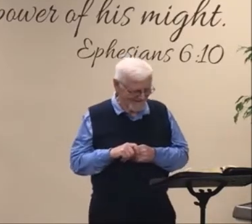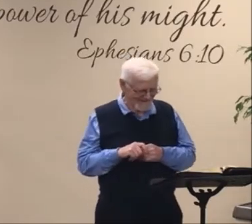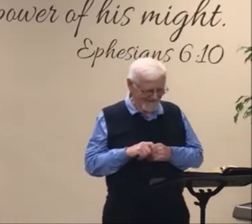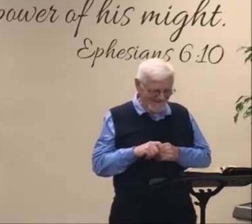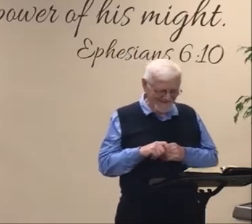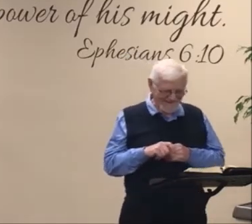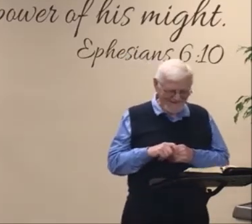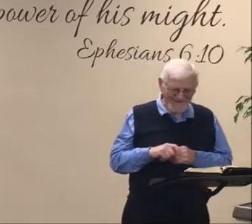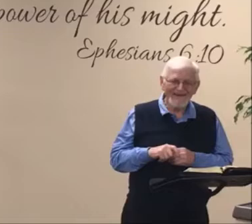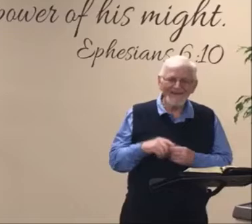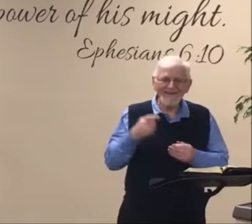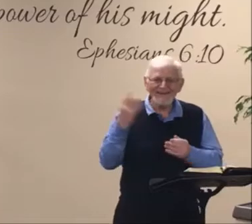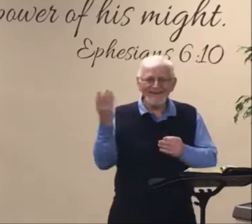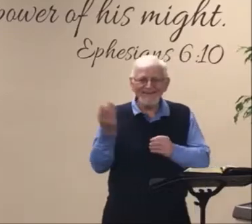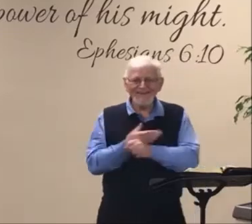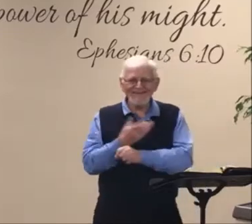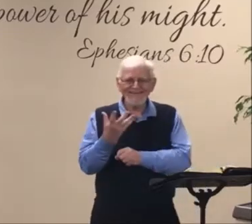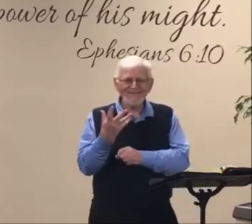I got fired in 3 days.